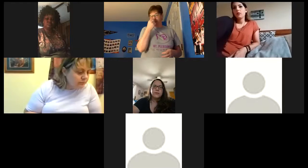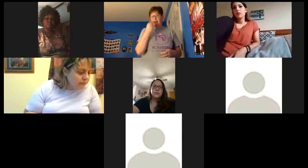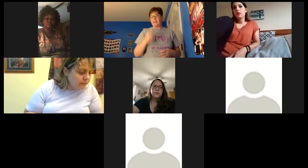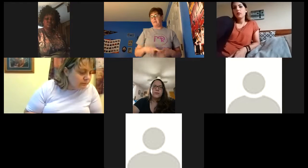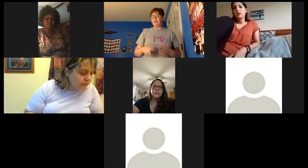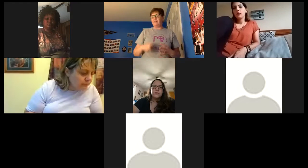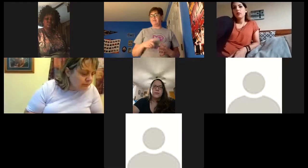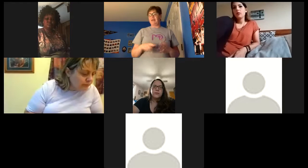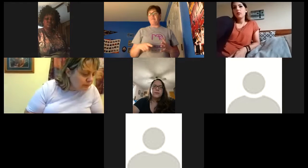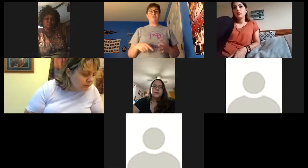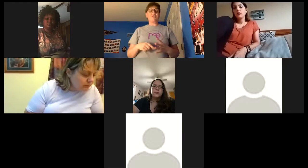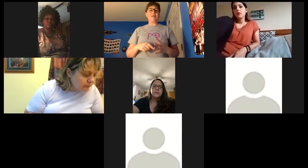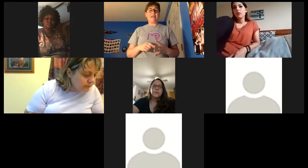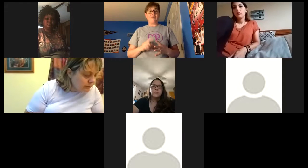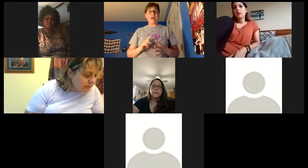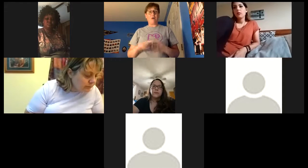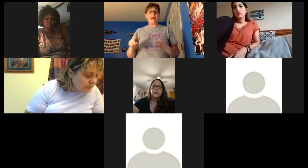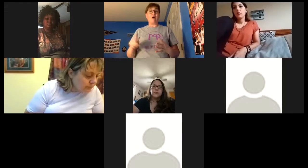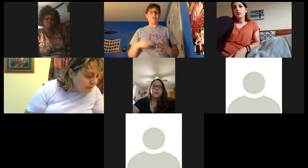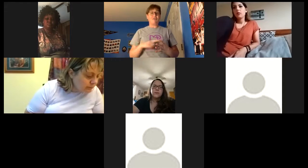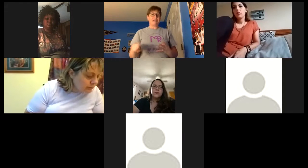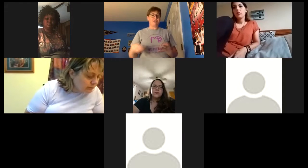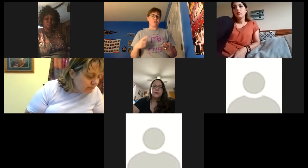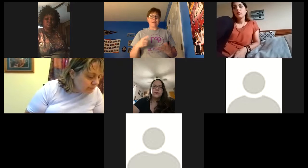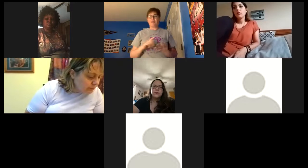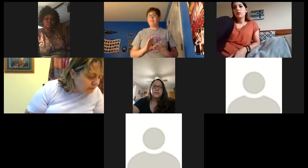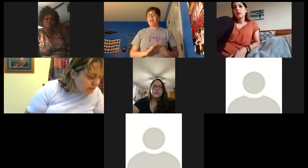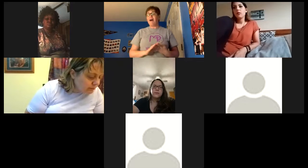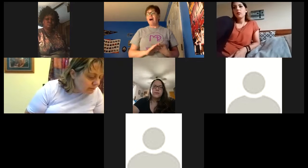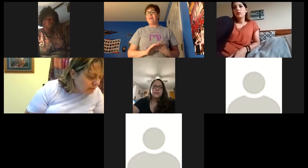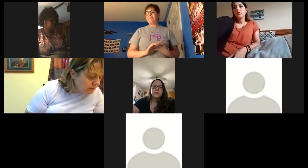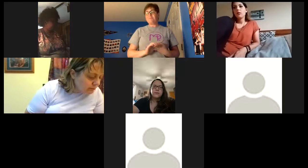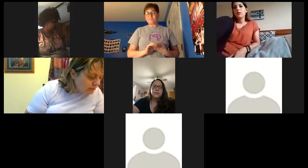being smelly, but maybe they're talking about like a foul mouth, like a dirty mouth.